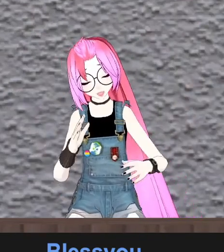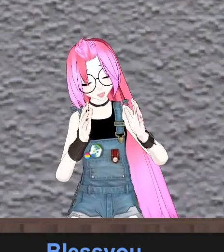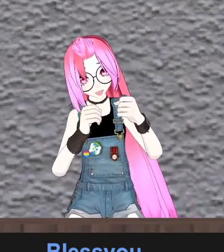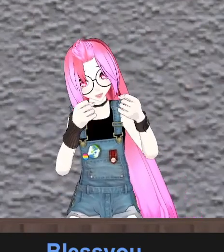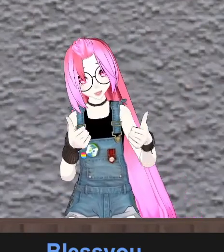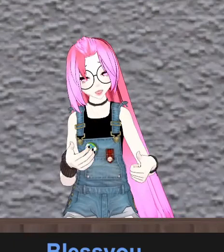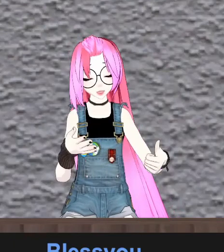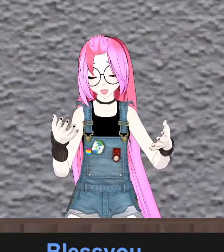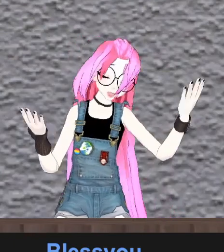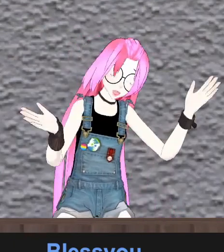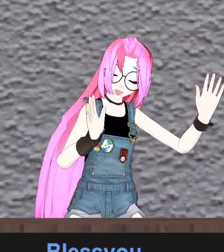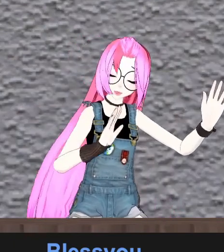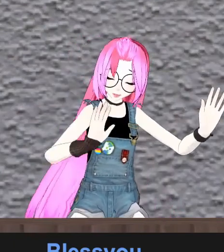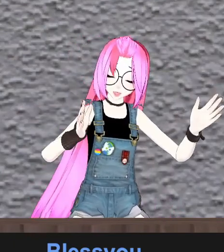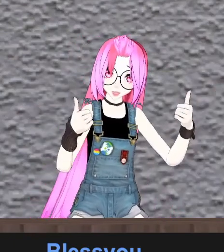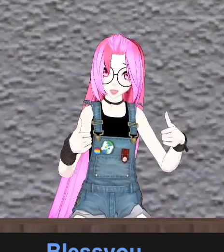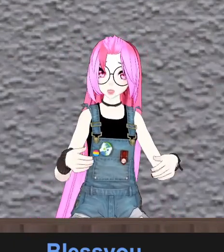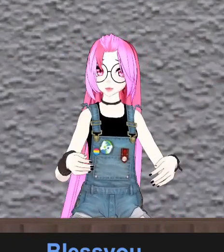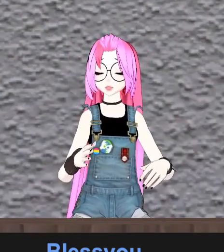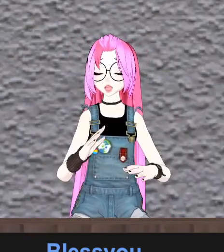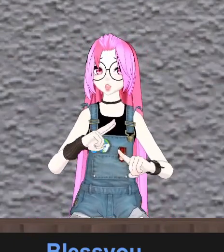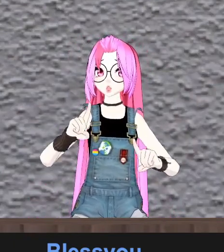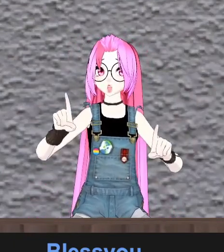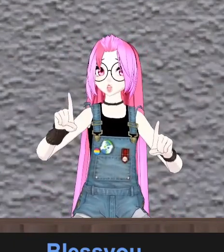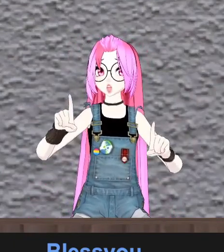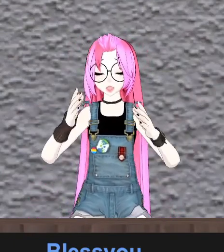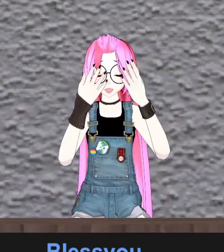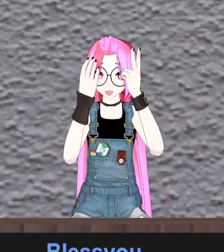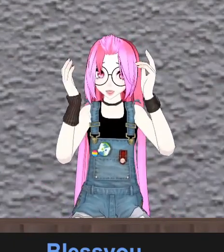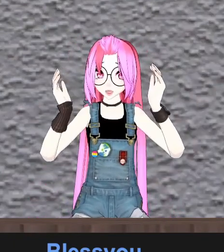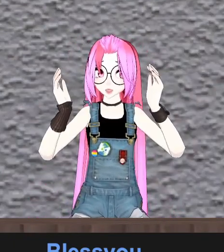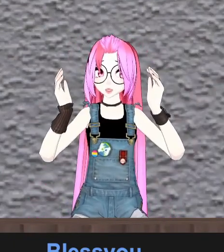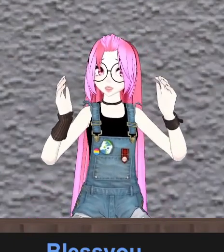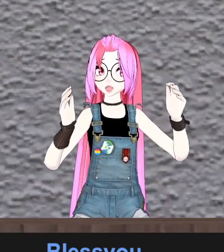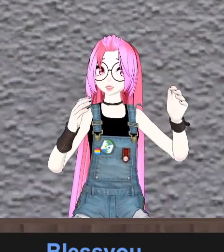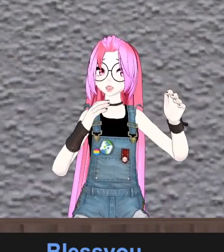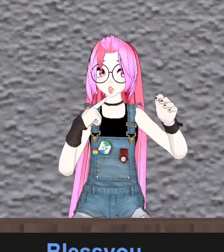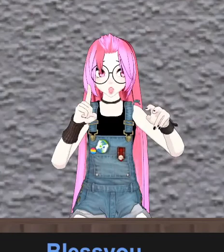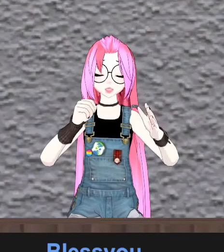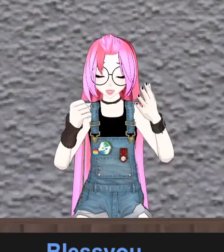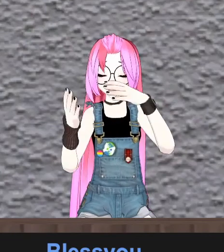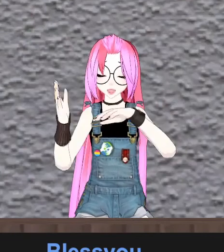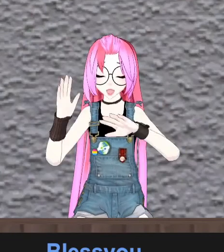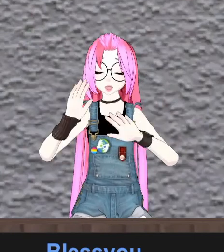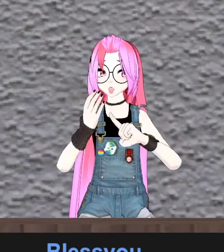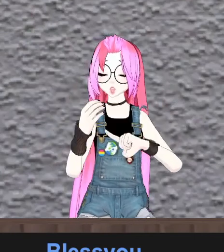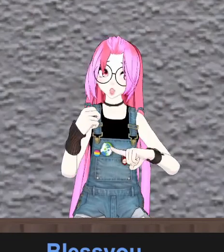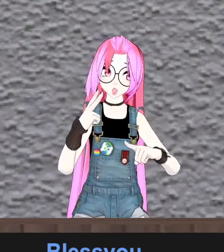I'm going to interpret for you. They'll probably be like, I'm good, thank you. But in context of VR, I'd say, again, it's context. Does it look